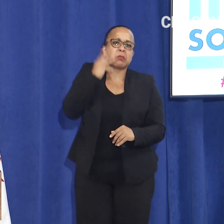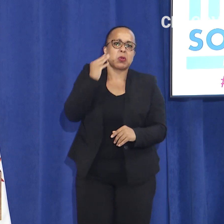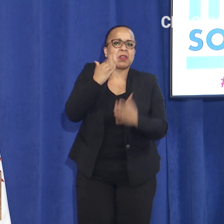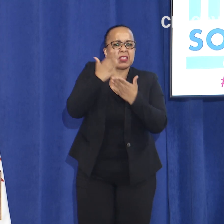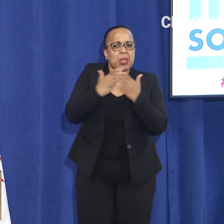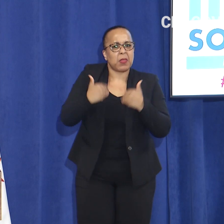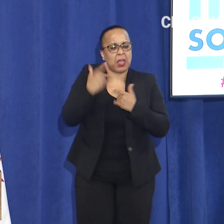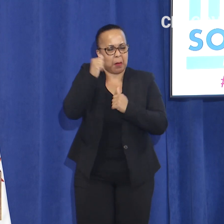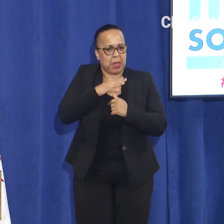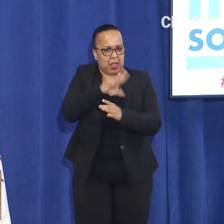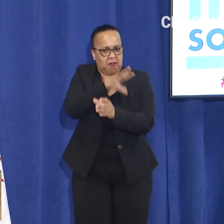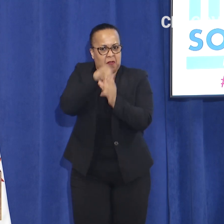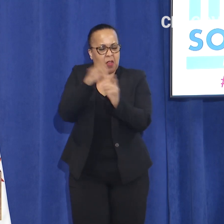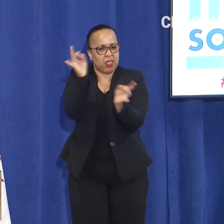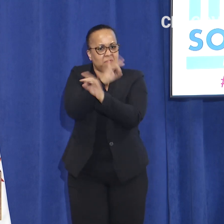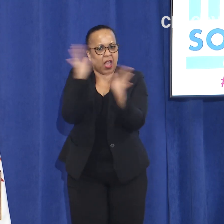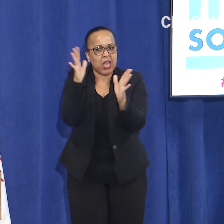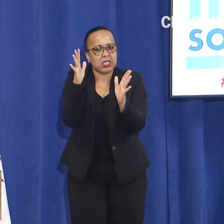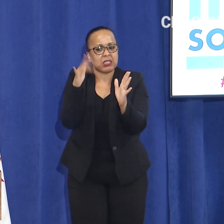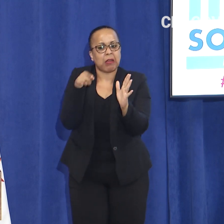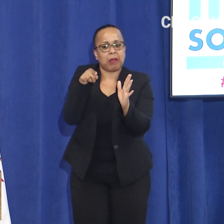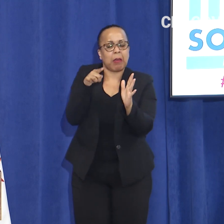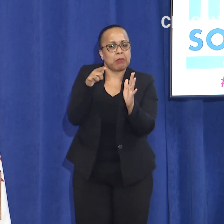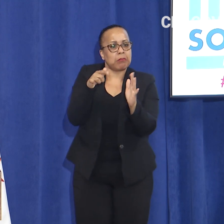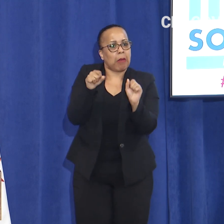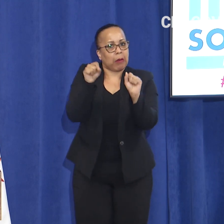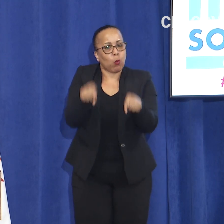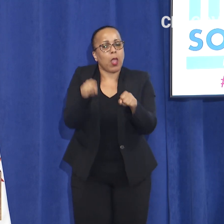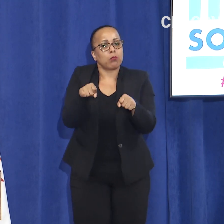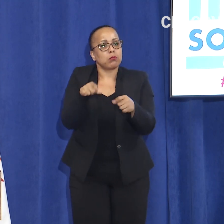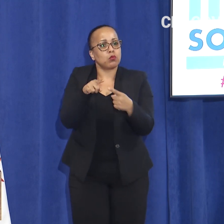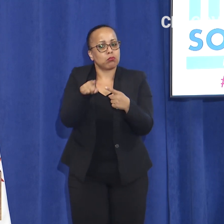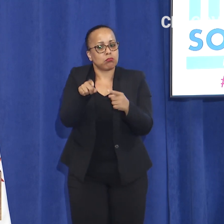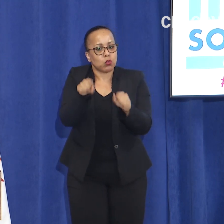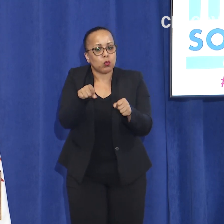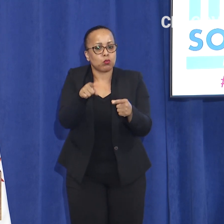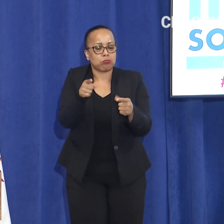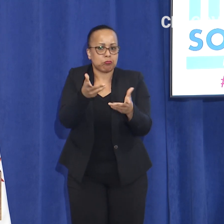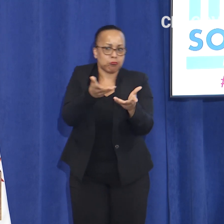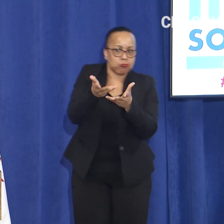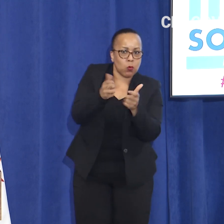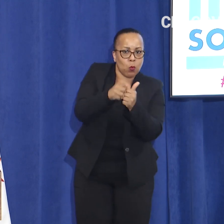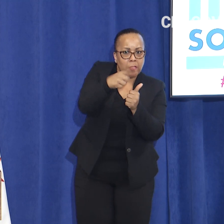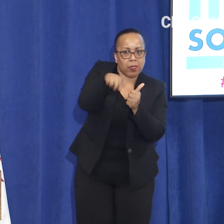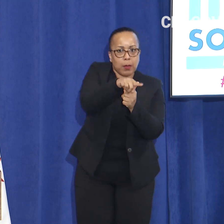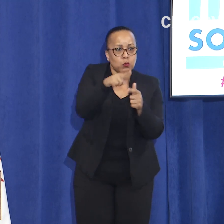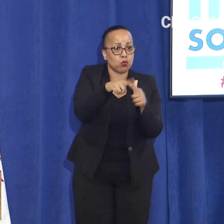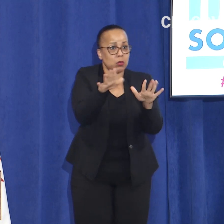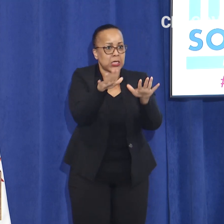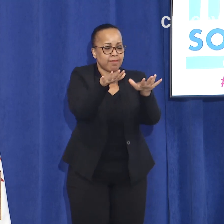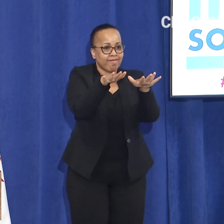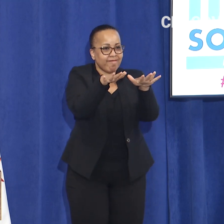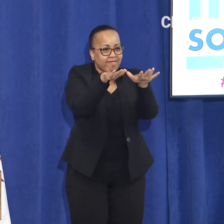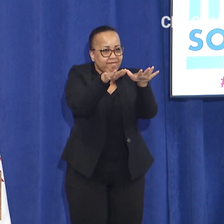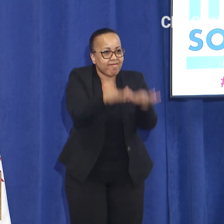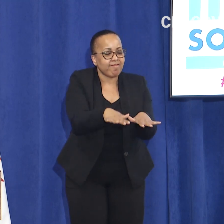of the young men that are involved in the violence and are most equipped to talk to them, to de-escalate, and bring them out